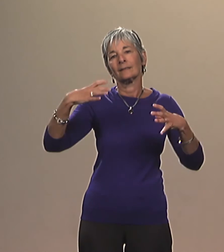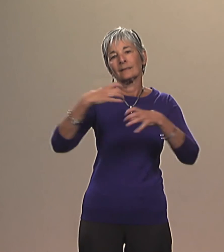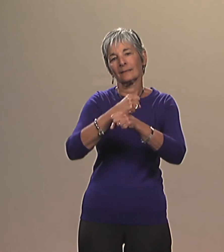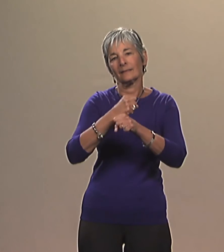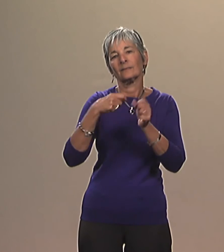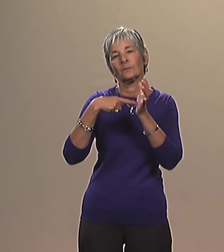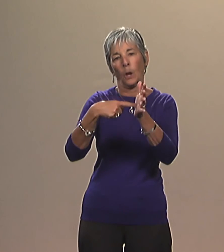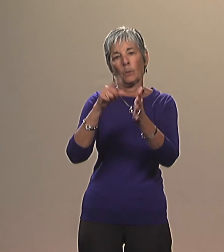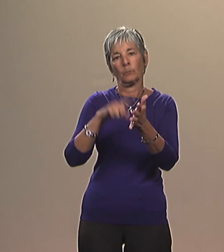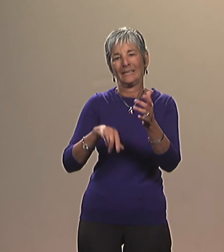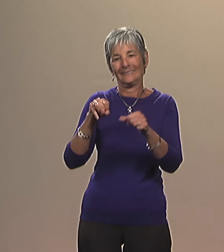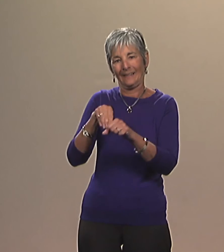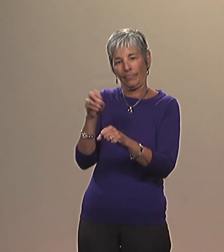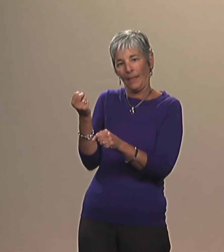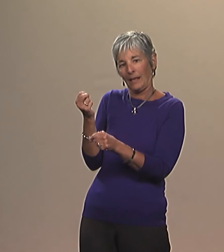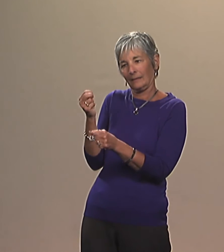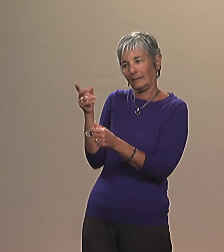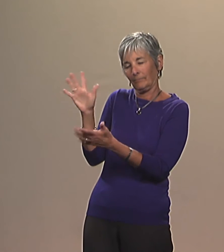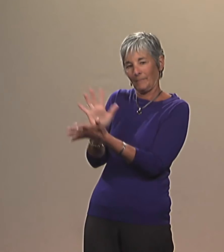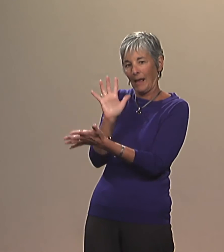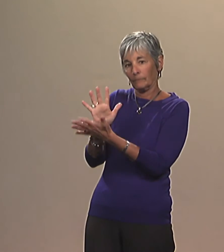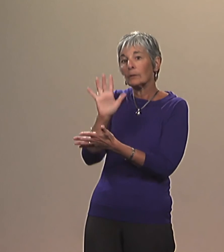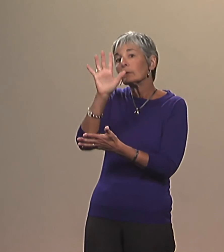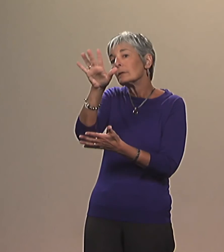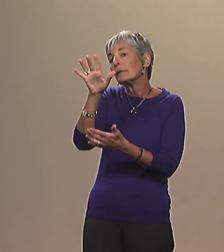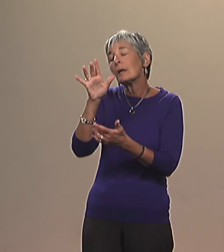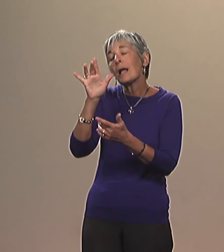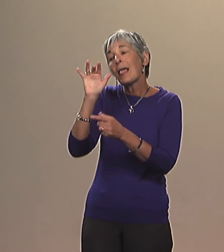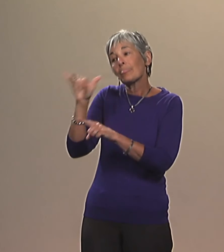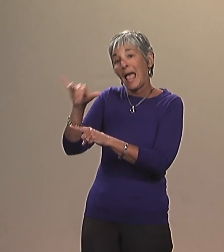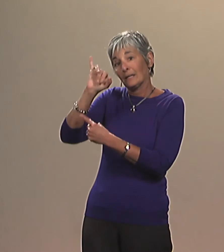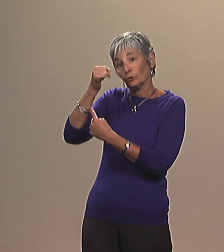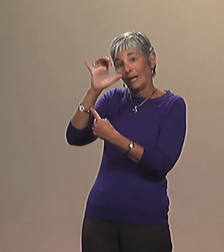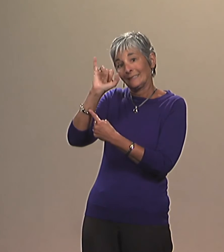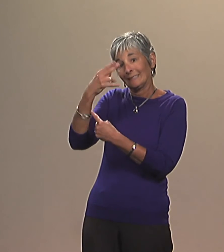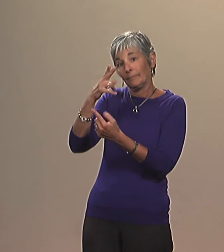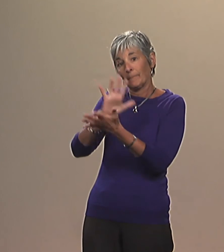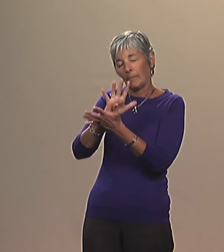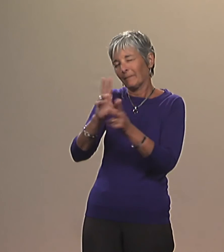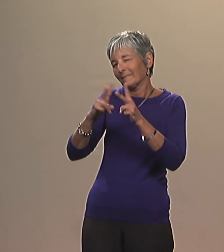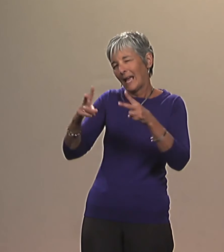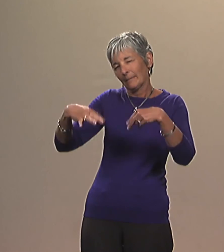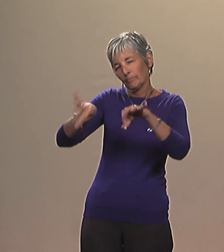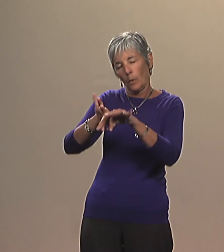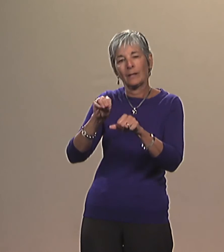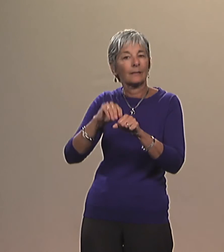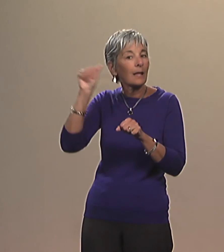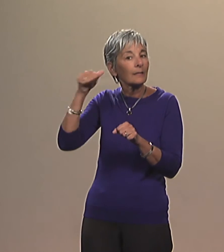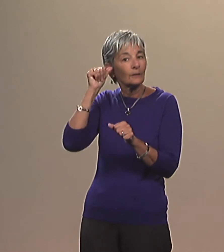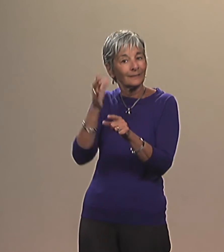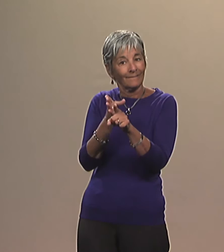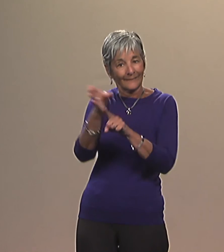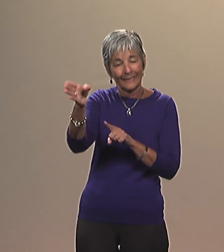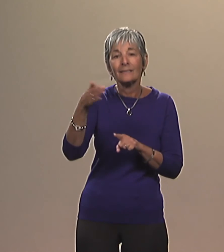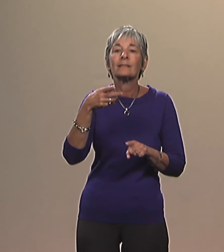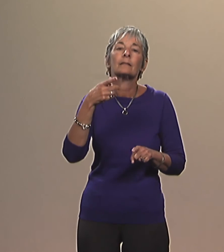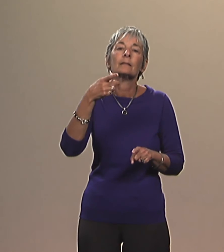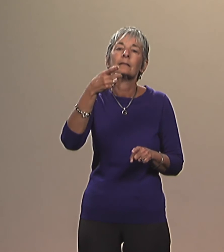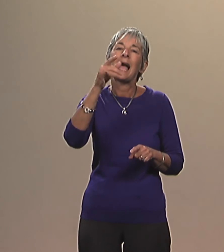The next few slides will summarize that paper for you. The JCIH papers are very important in the field of audiology.